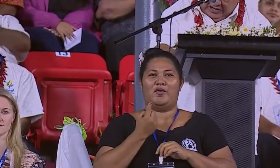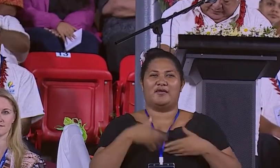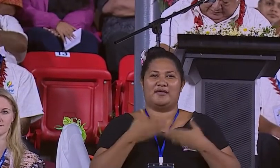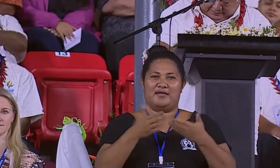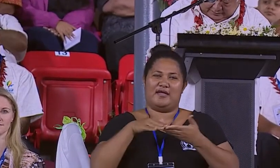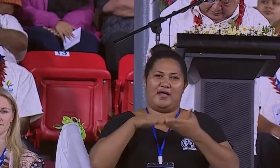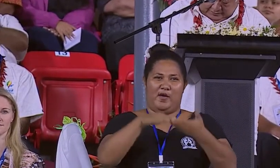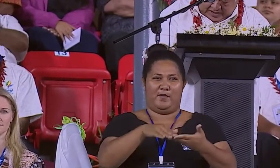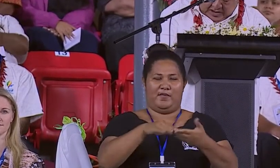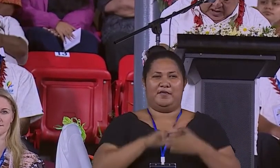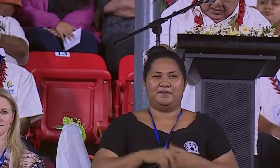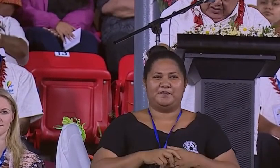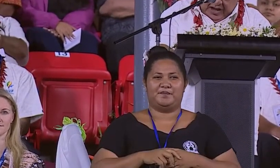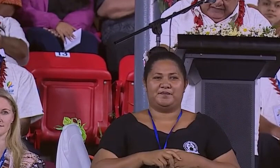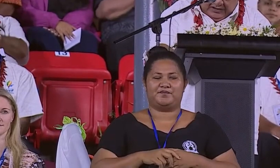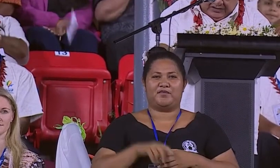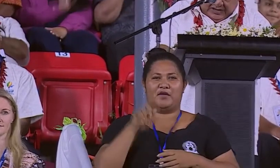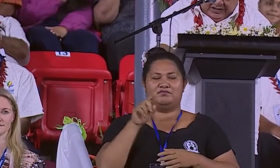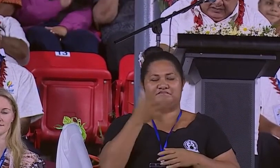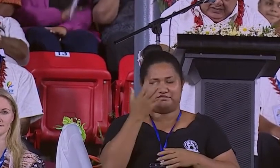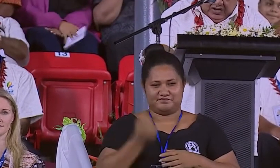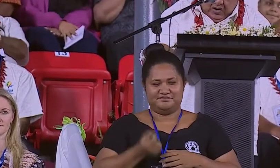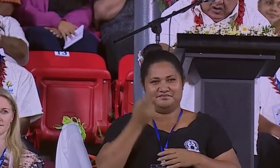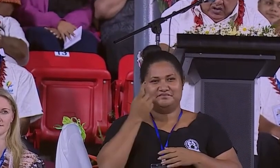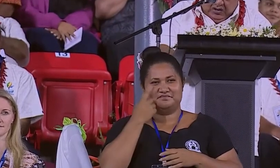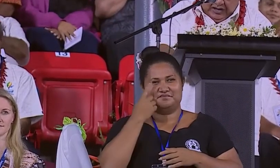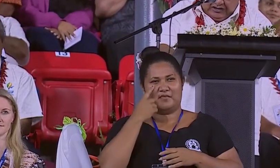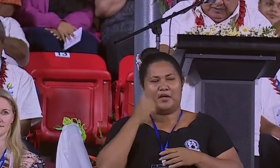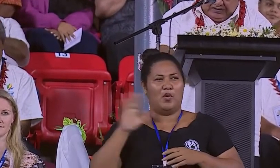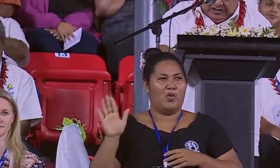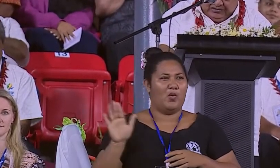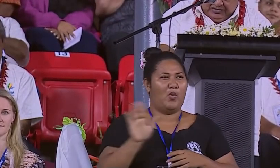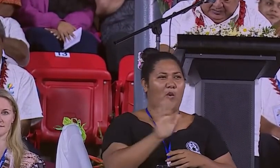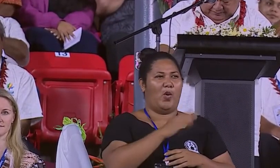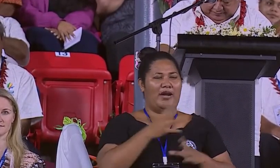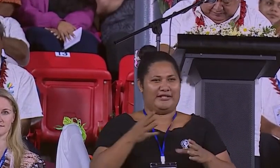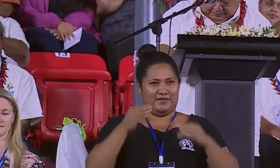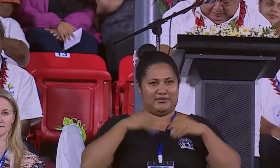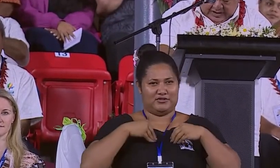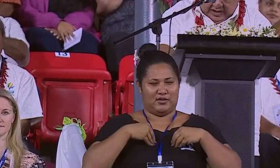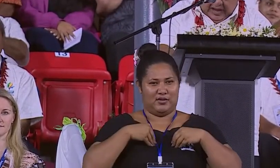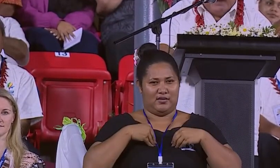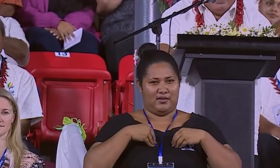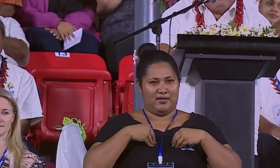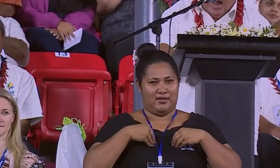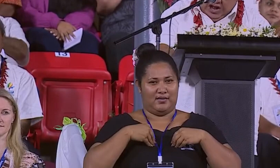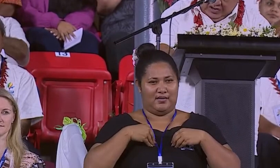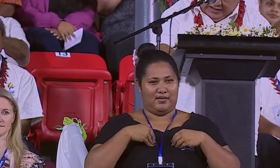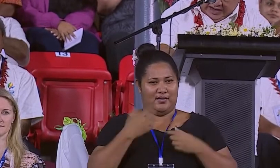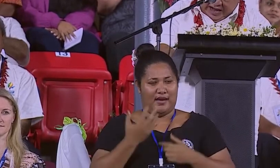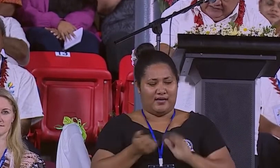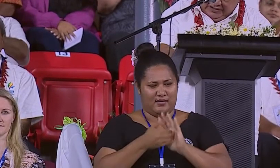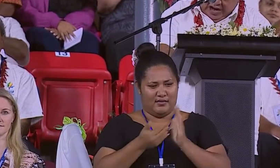occasion. You have exceeded all expectations and have